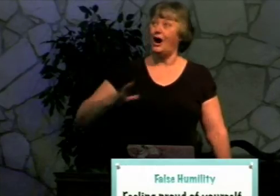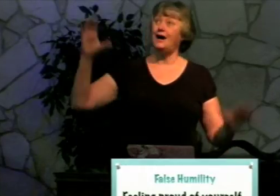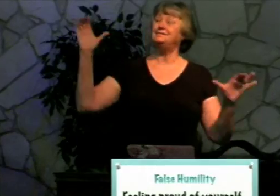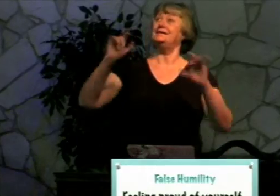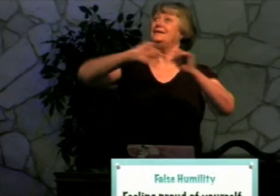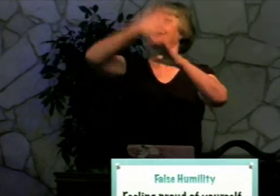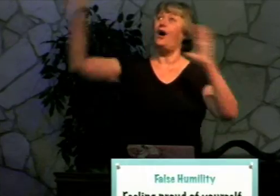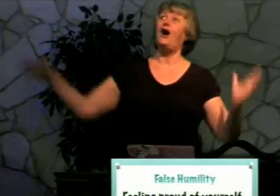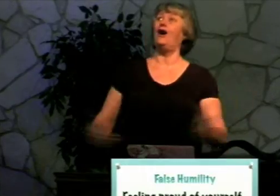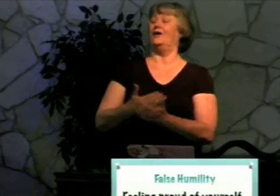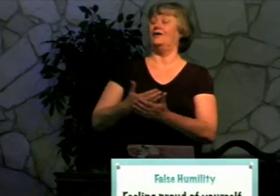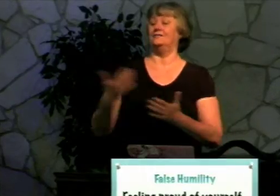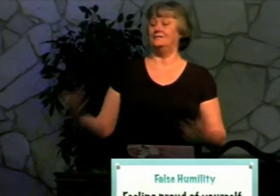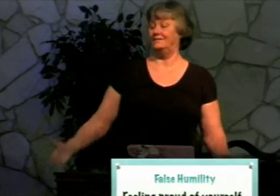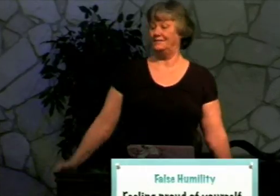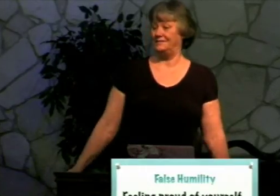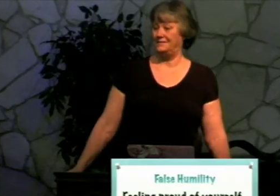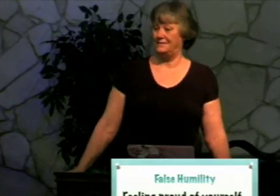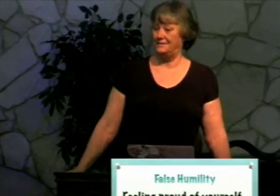God did it all.